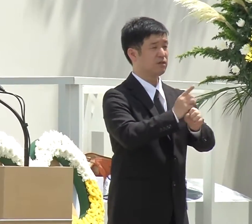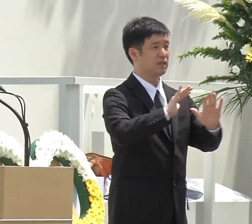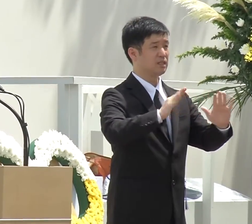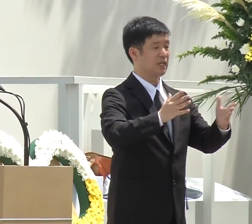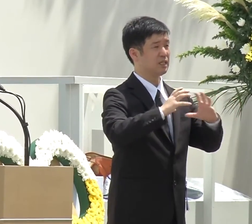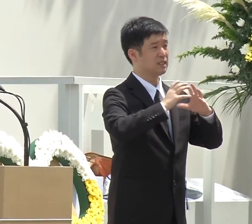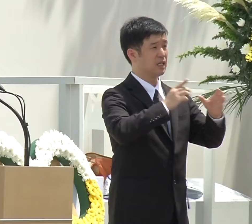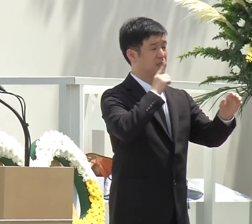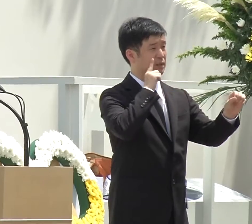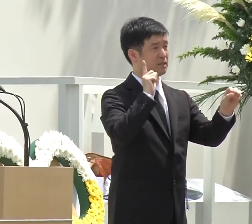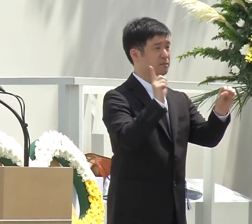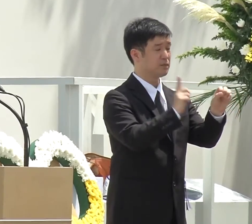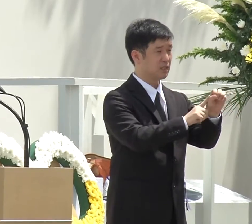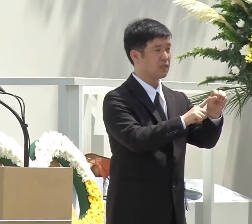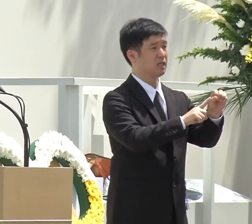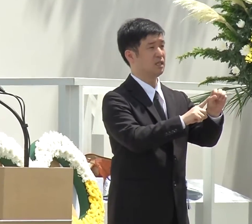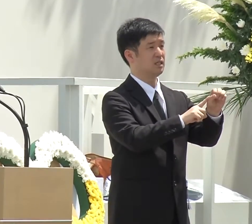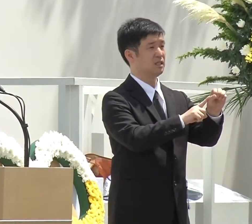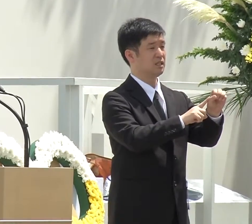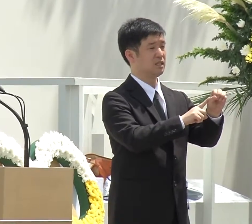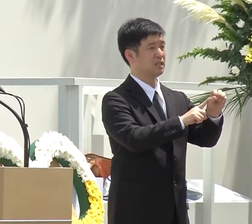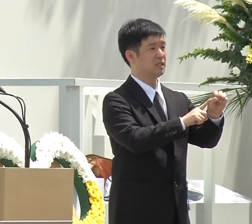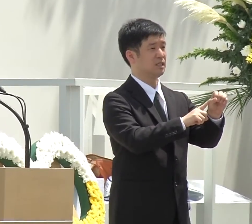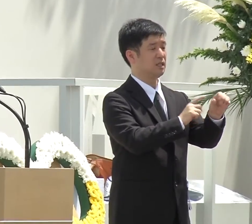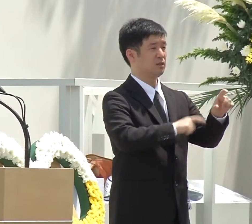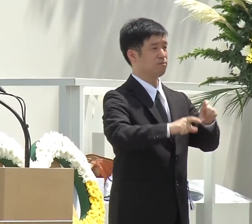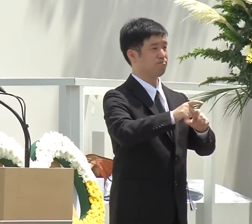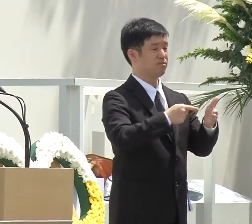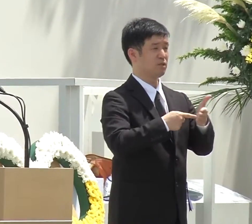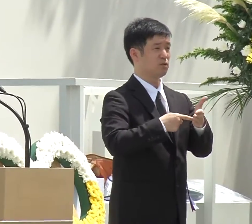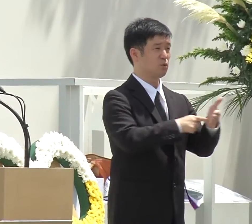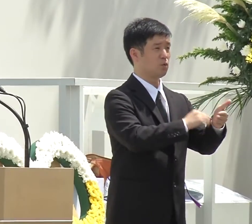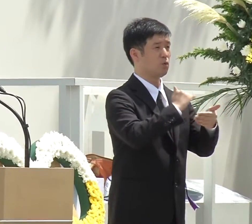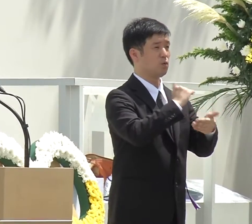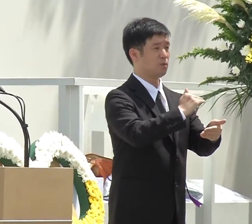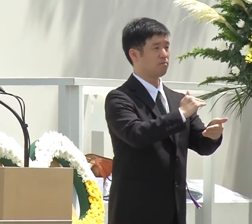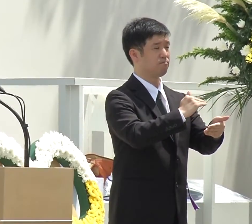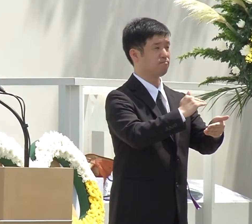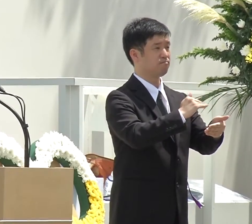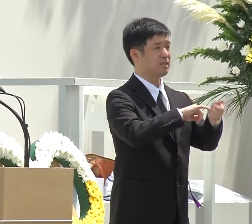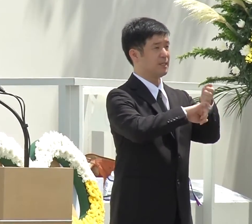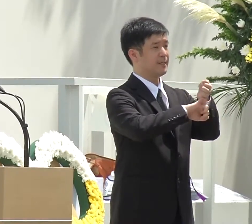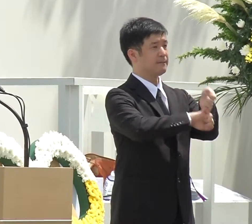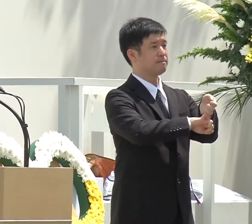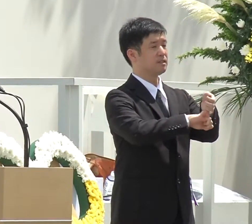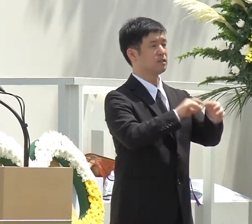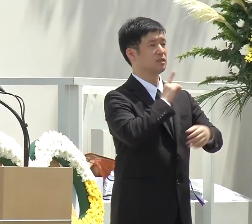realizing a peaceful world free of nuclear weapons.